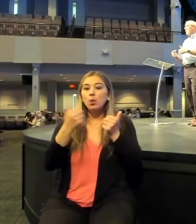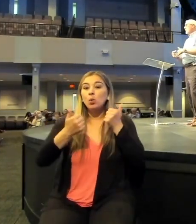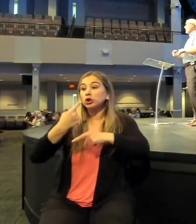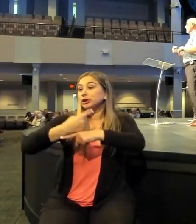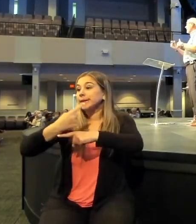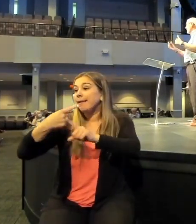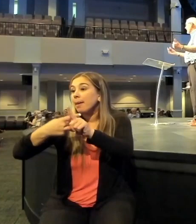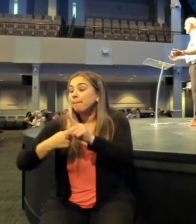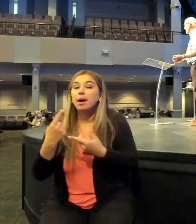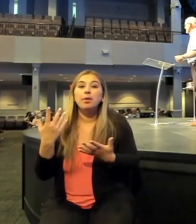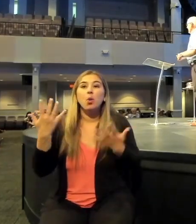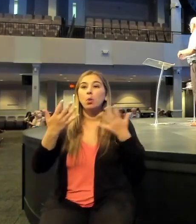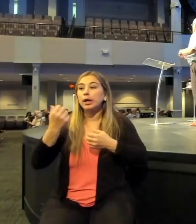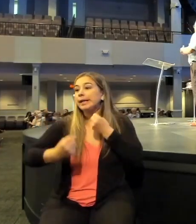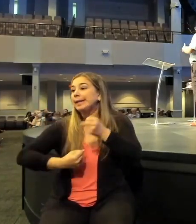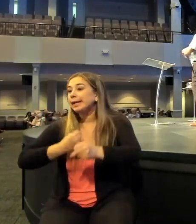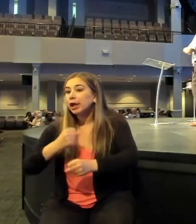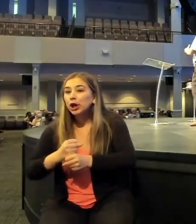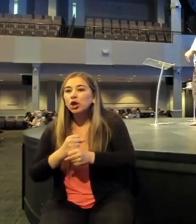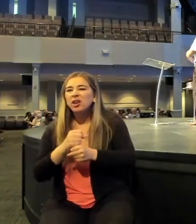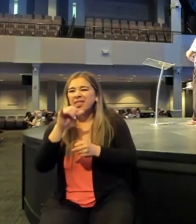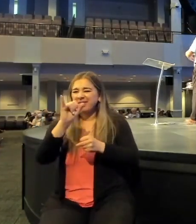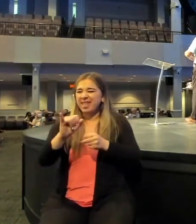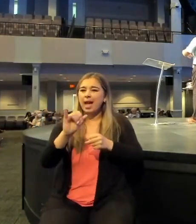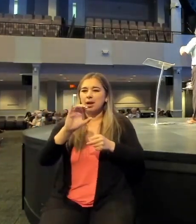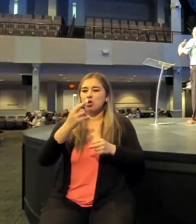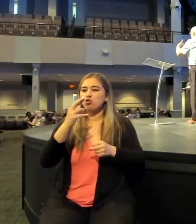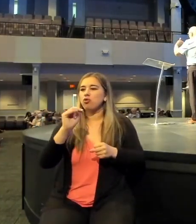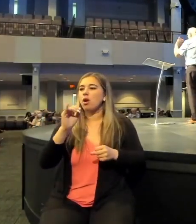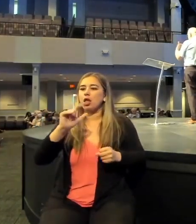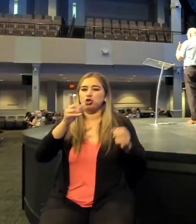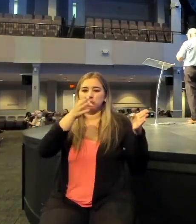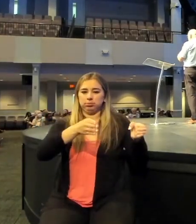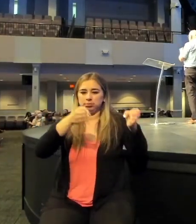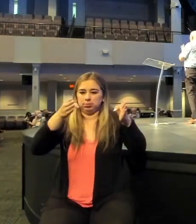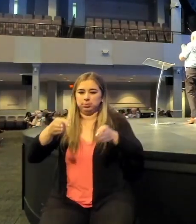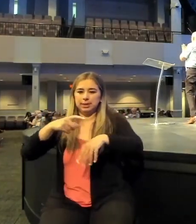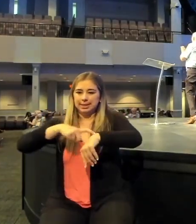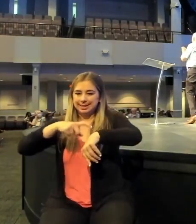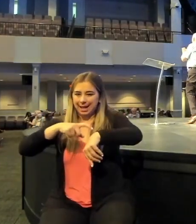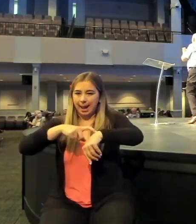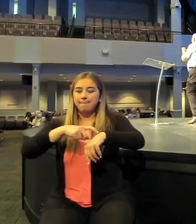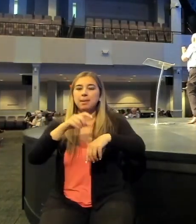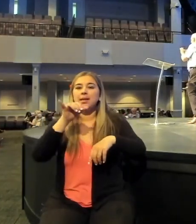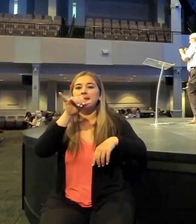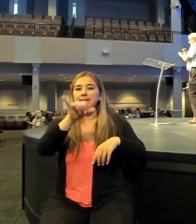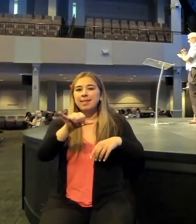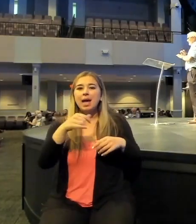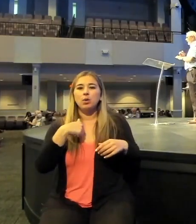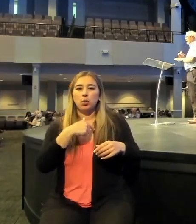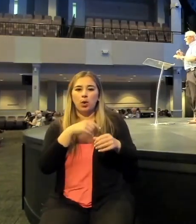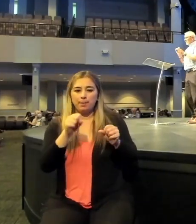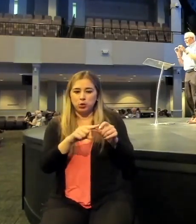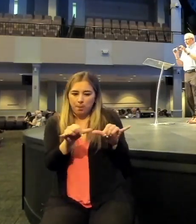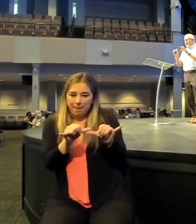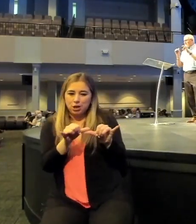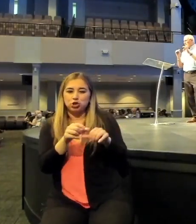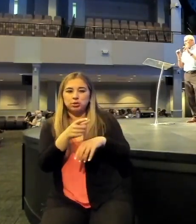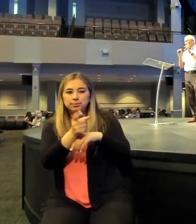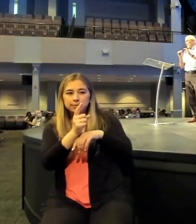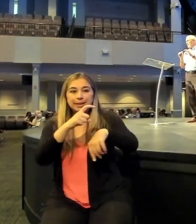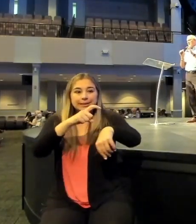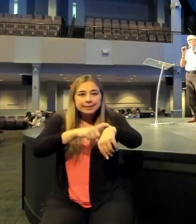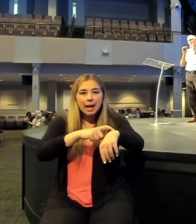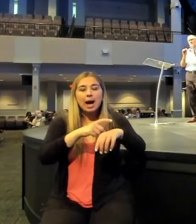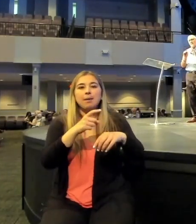the month or the year that it is? It is a chronological moment in time that is measured in units. That's what chronology